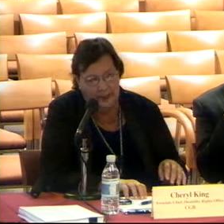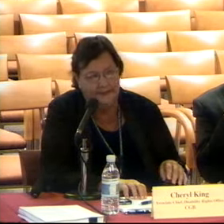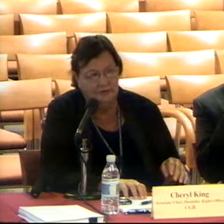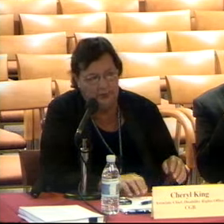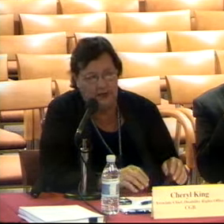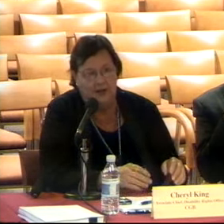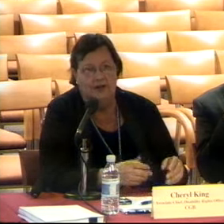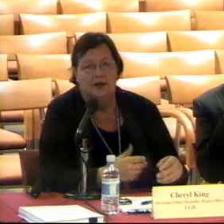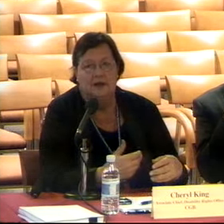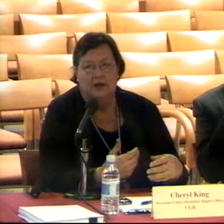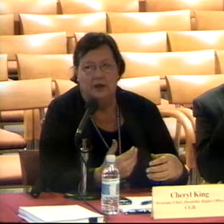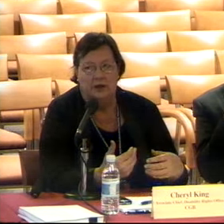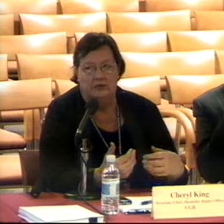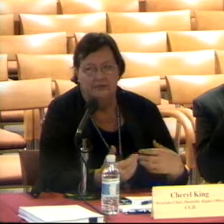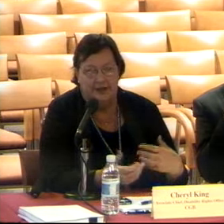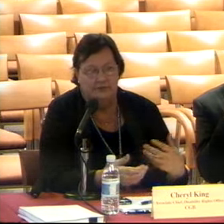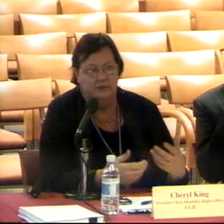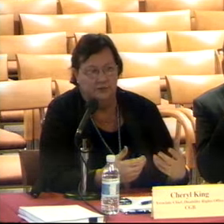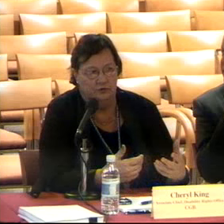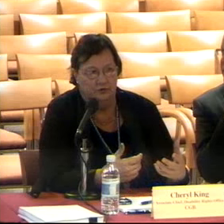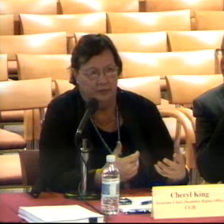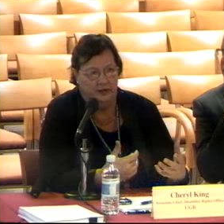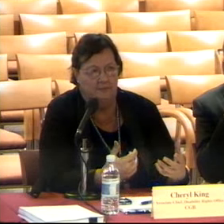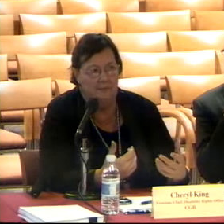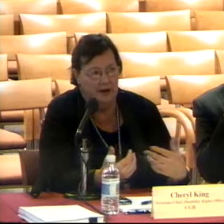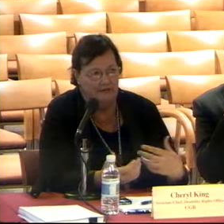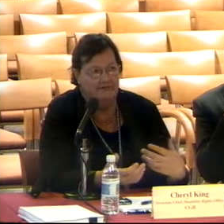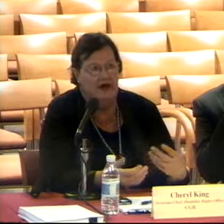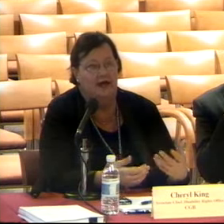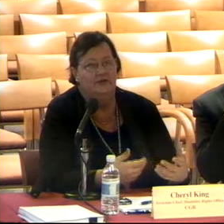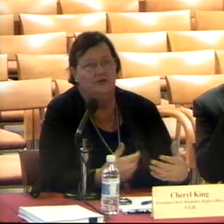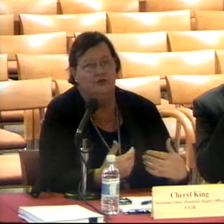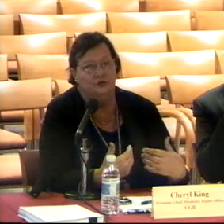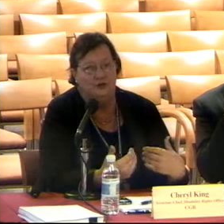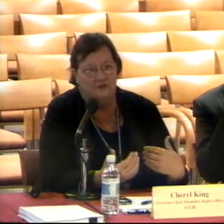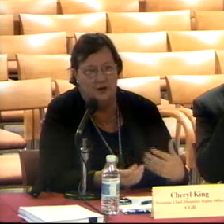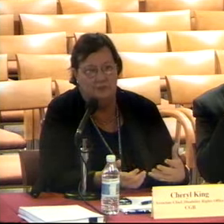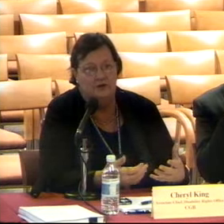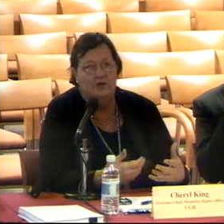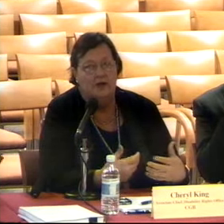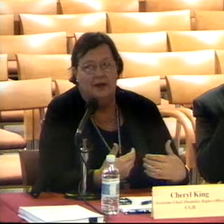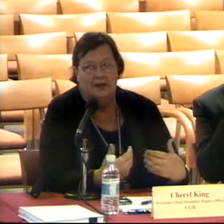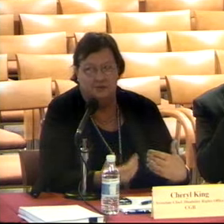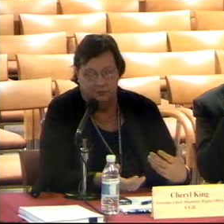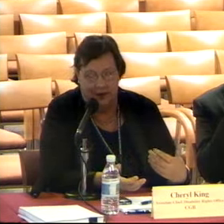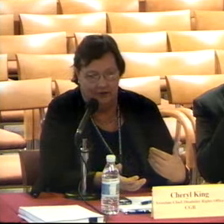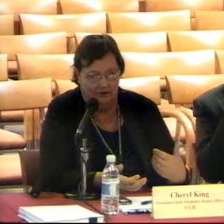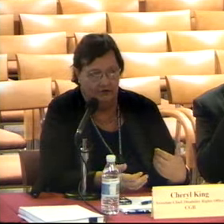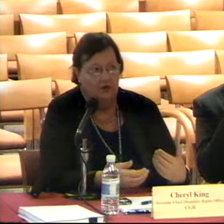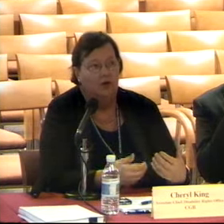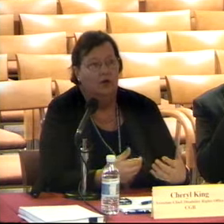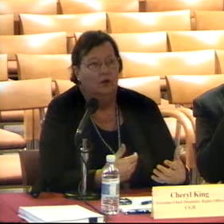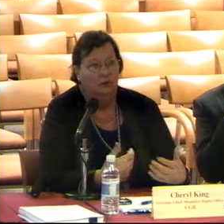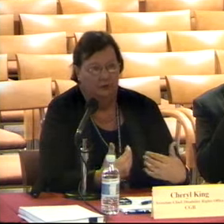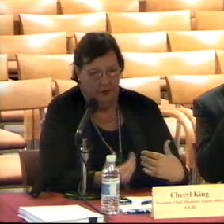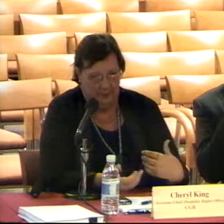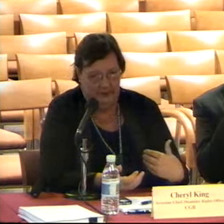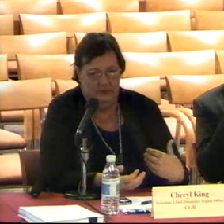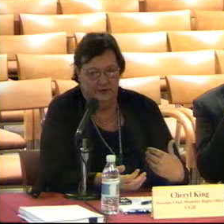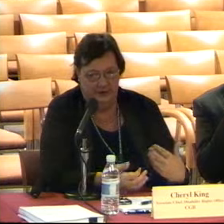might be available to be modified to accept SMS from people with hearing